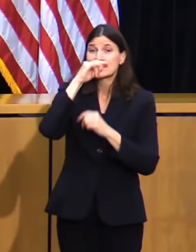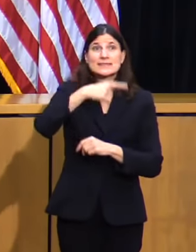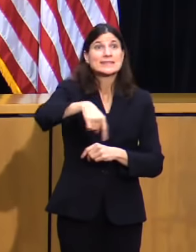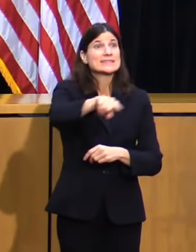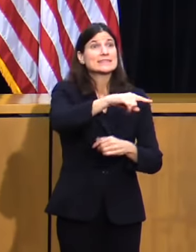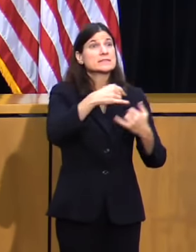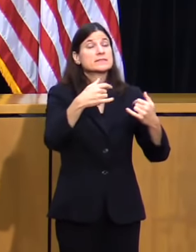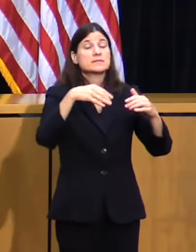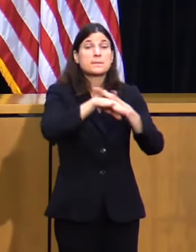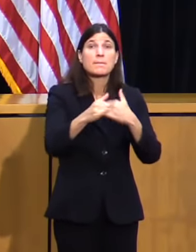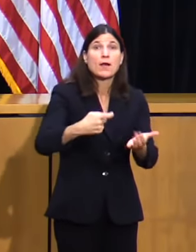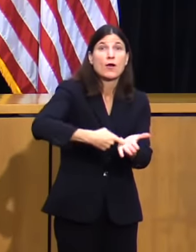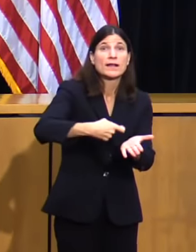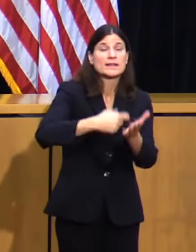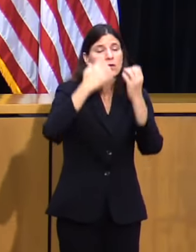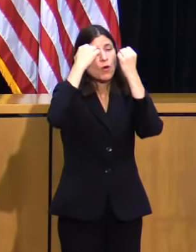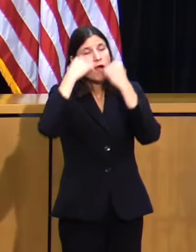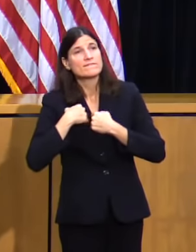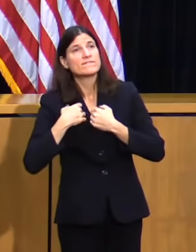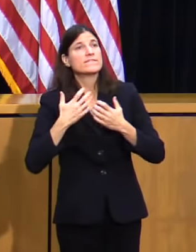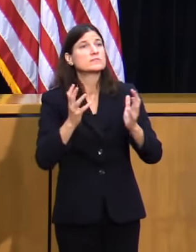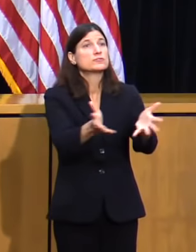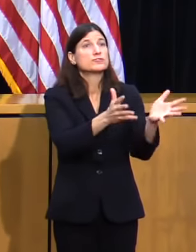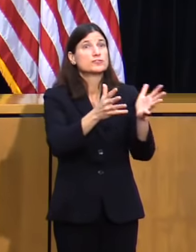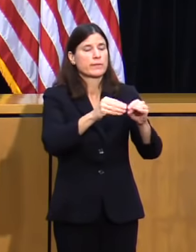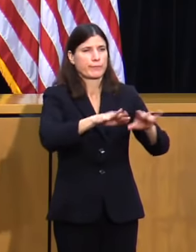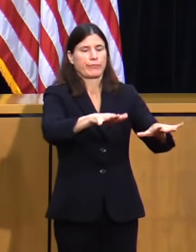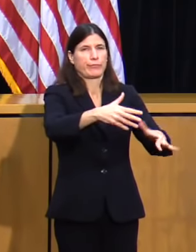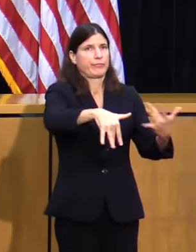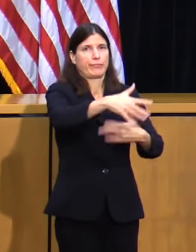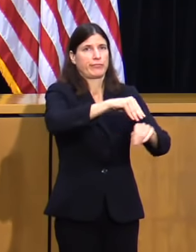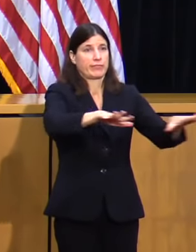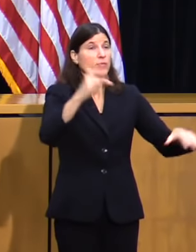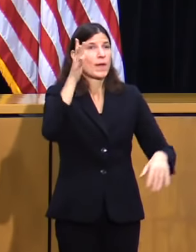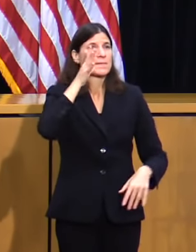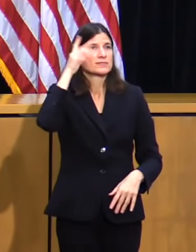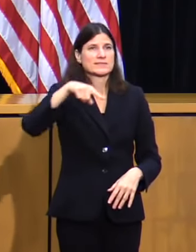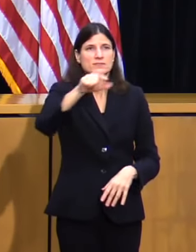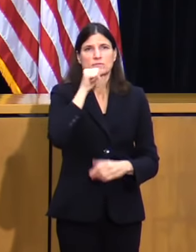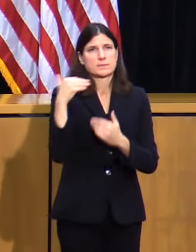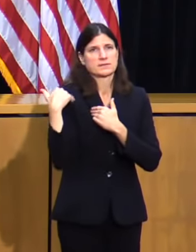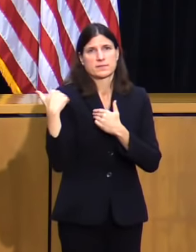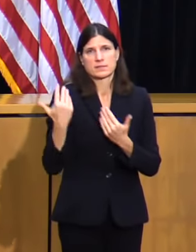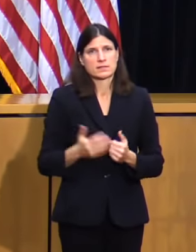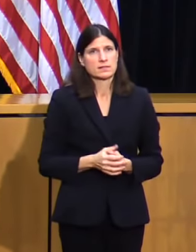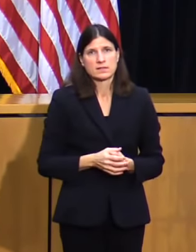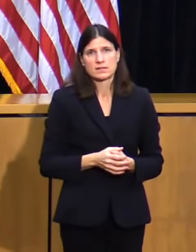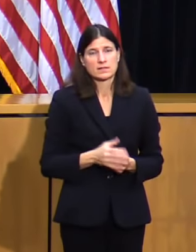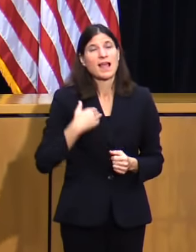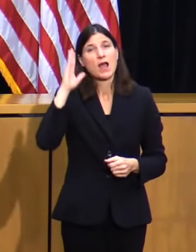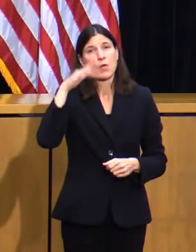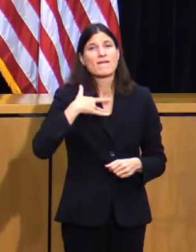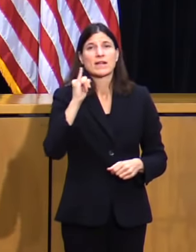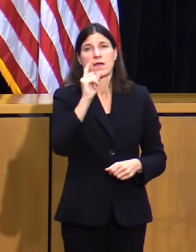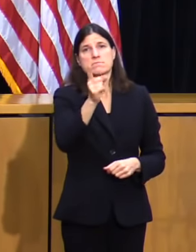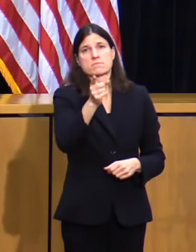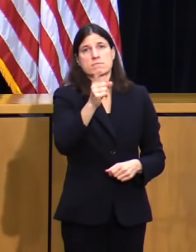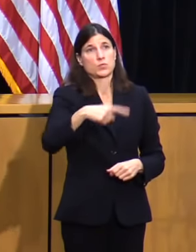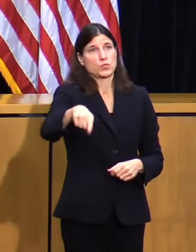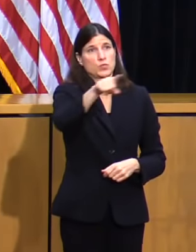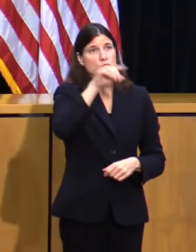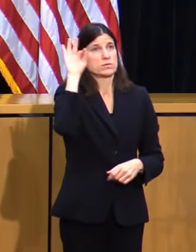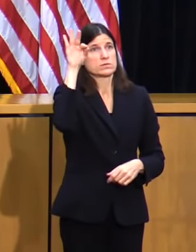I can't emphasize enough how important it is, and I know it sounds like I'm lecturing, and I probably am, but how important